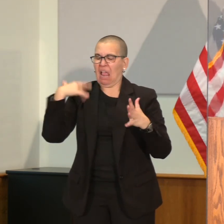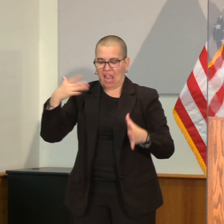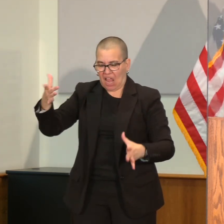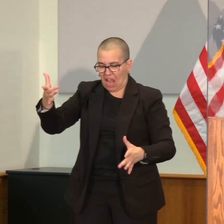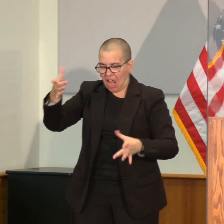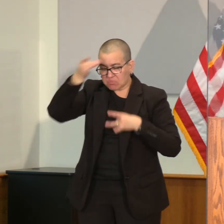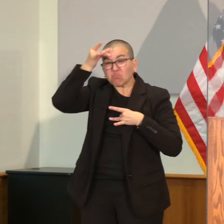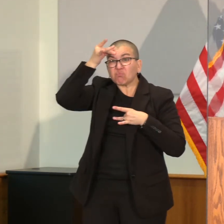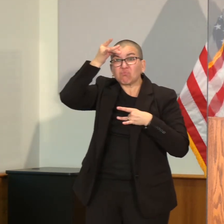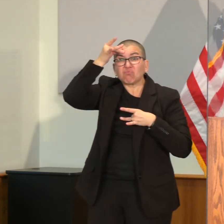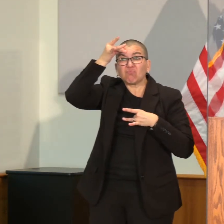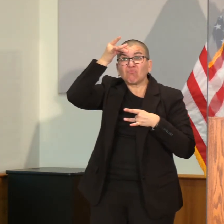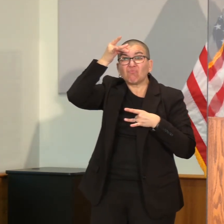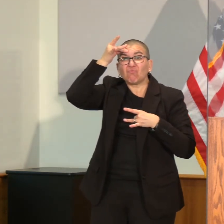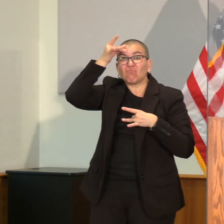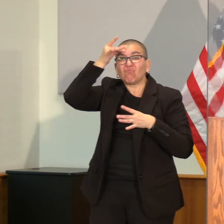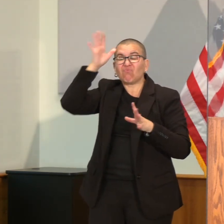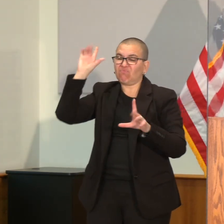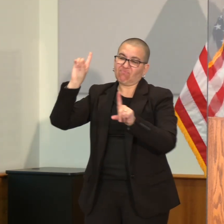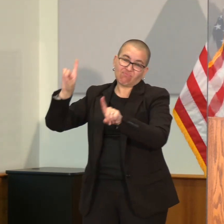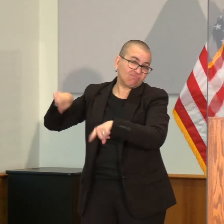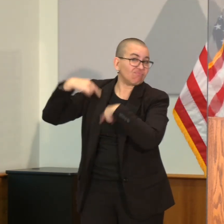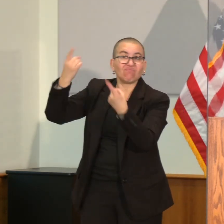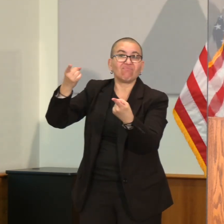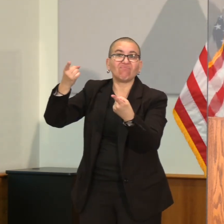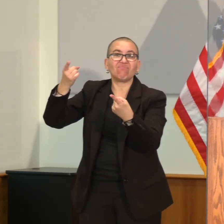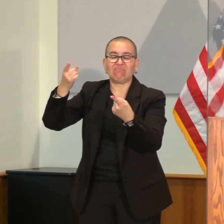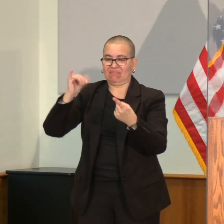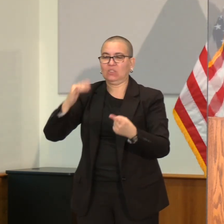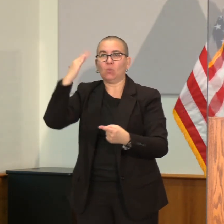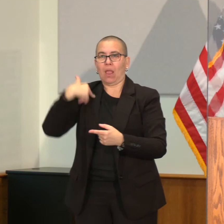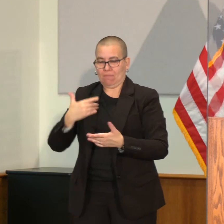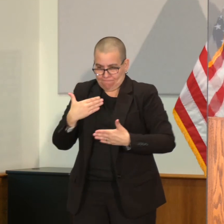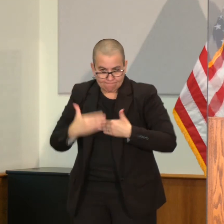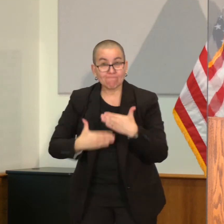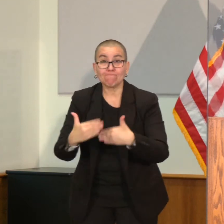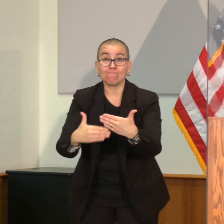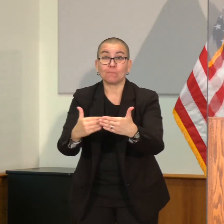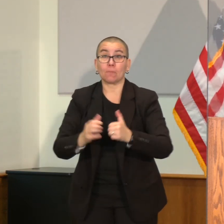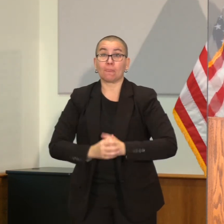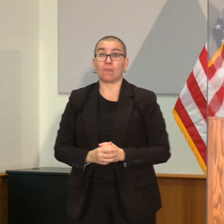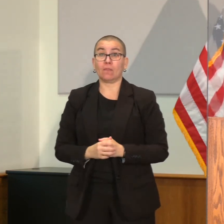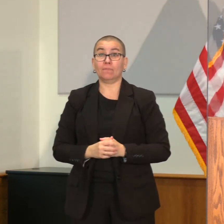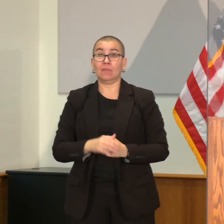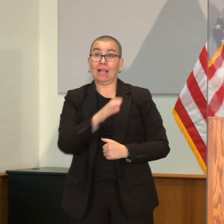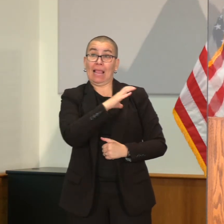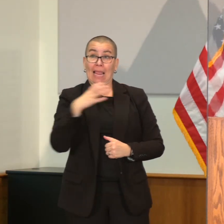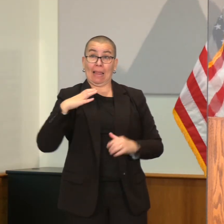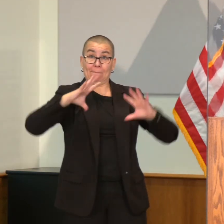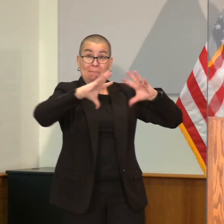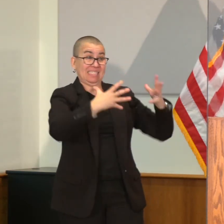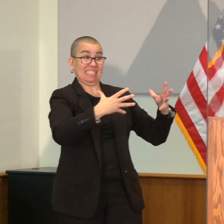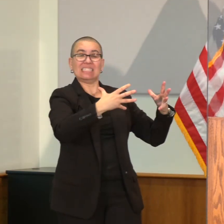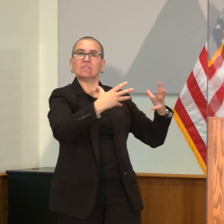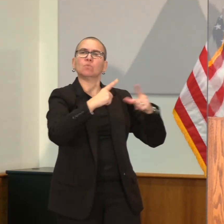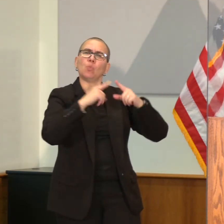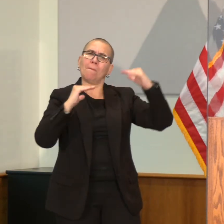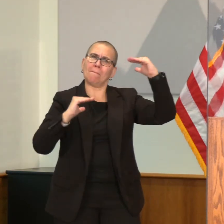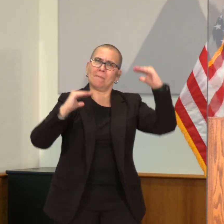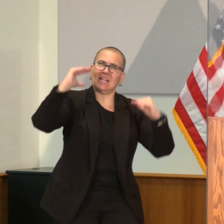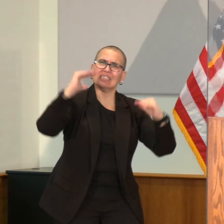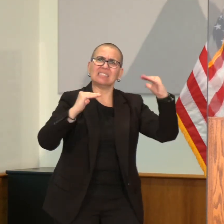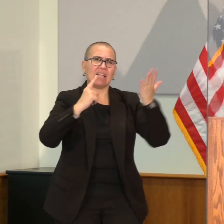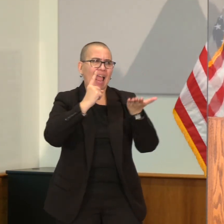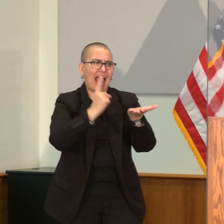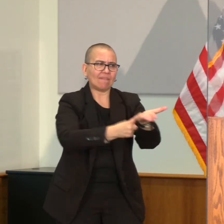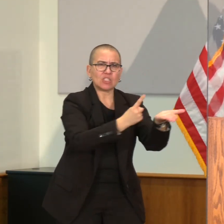lot of things that we're doing here at the Capitol. So my role in this committee will be to bring balance in our conversations and to remind everyone